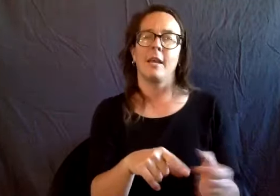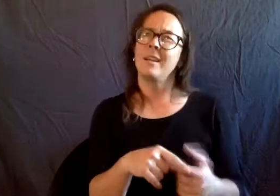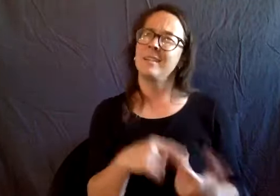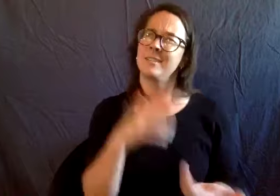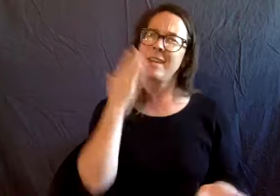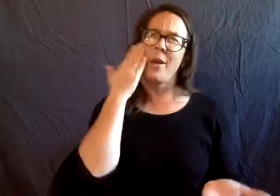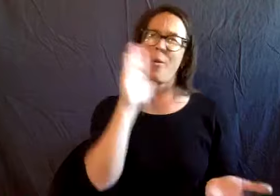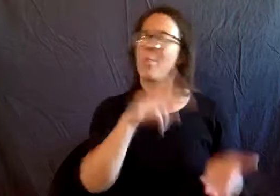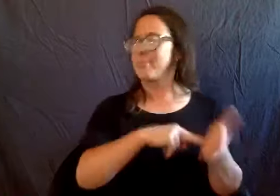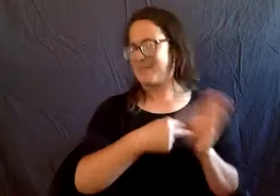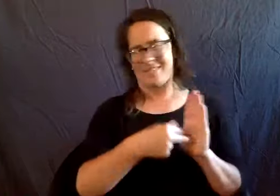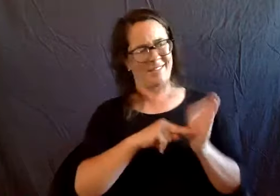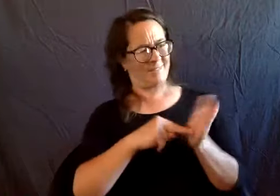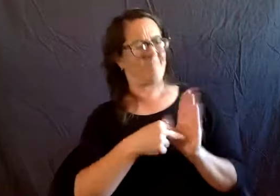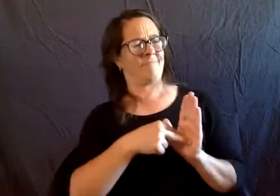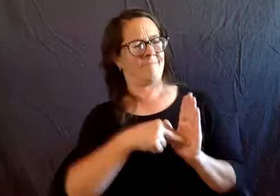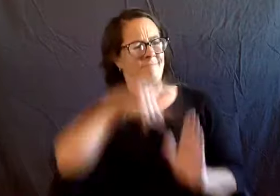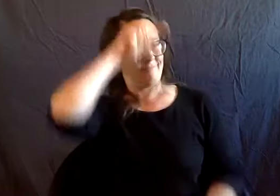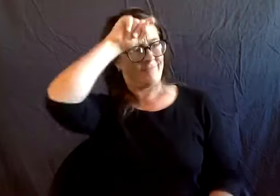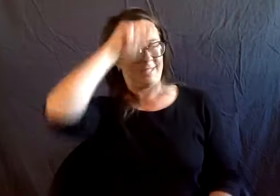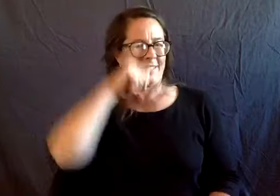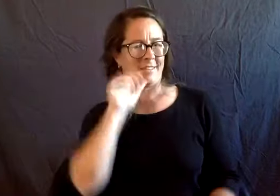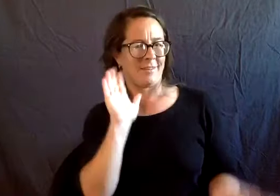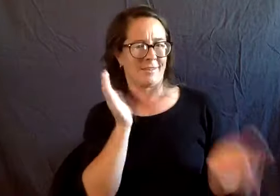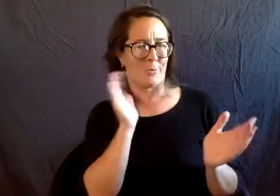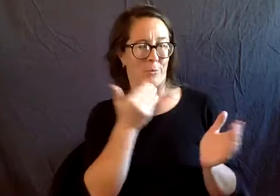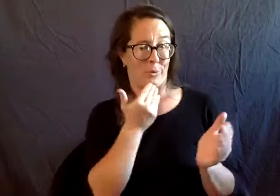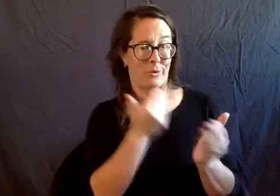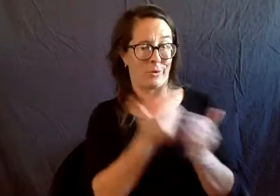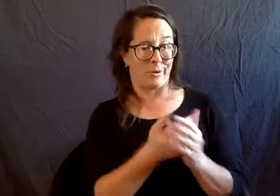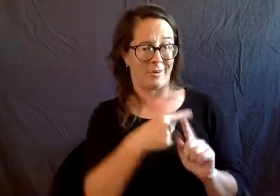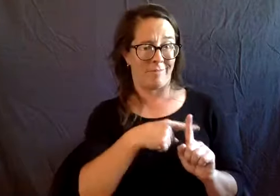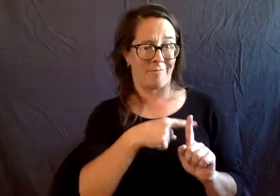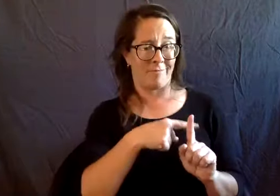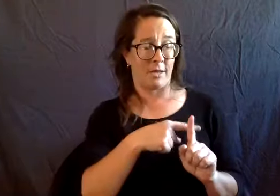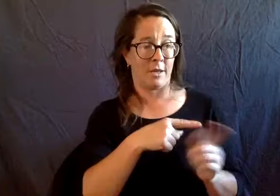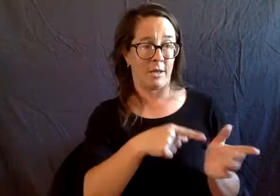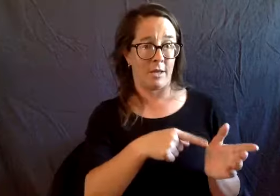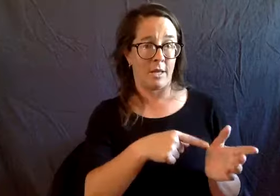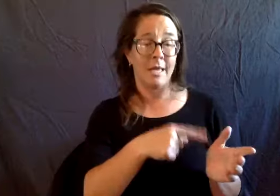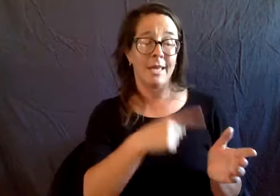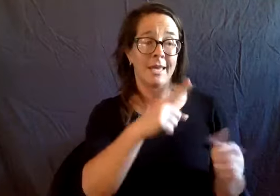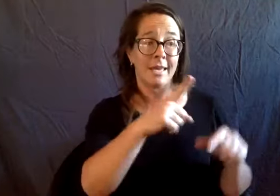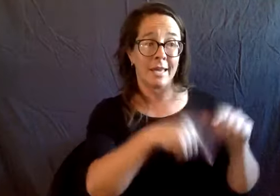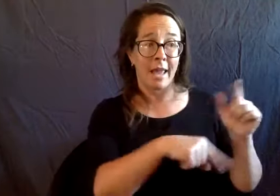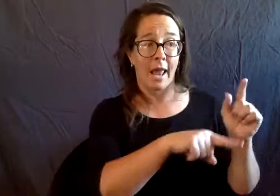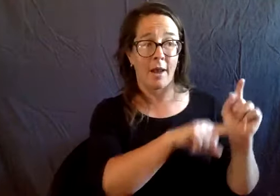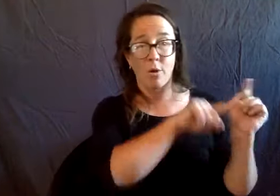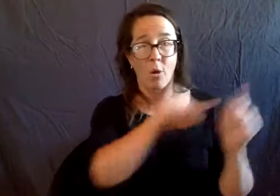Now, I didn't know what they meant by that, but it didn't sound good. What do they mean by he can't go home to an old